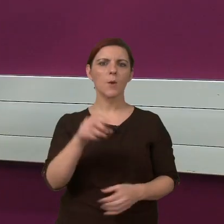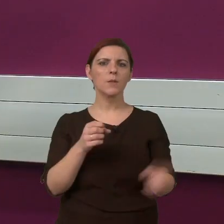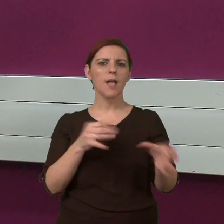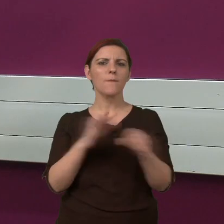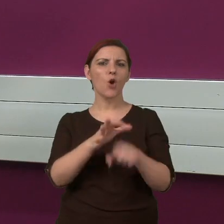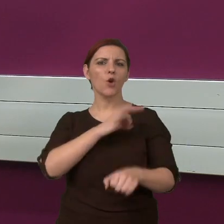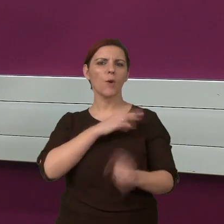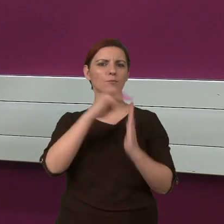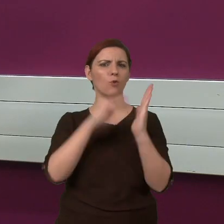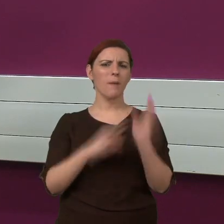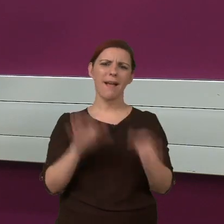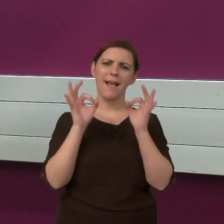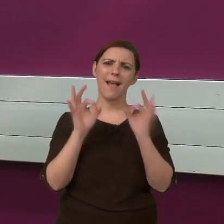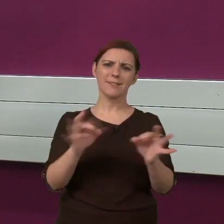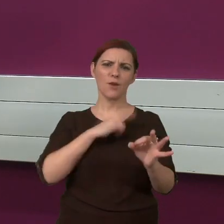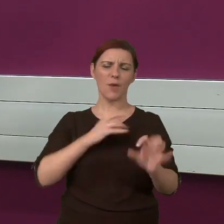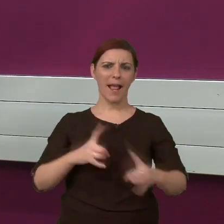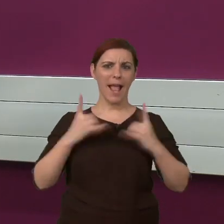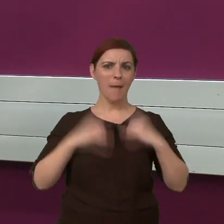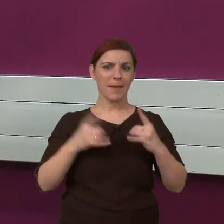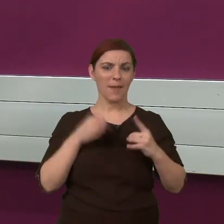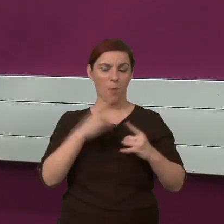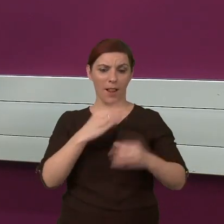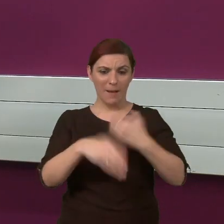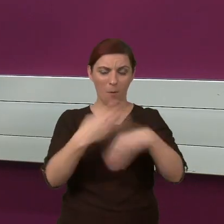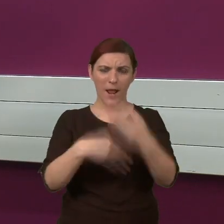This Skype for Good programme is excellent, I'm very happy it's